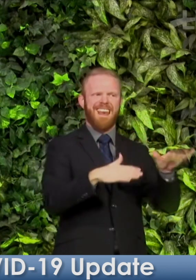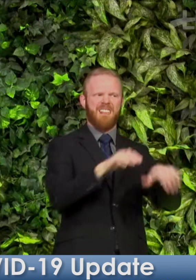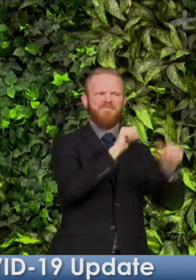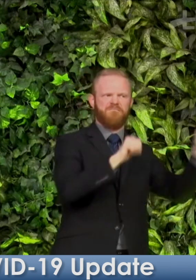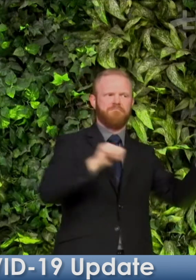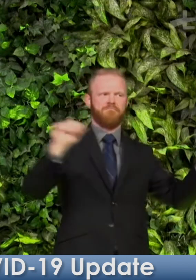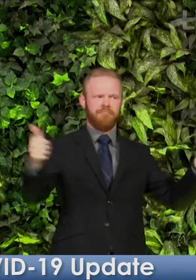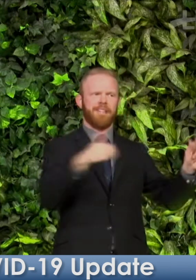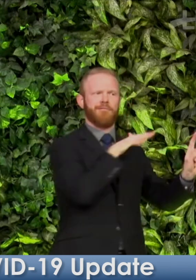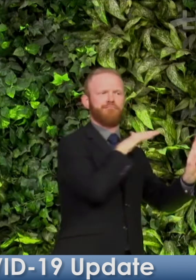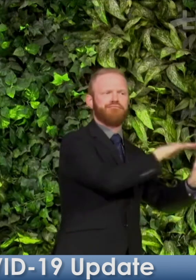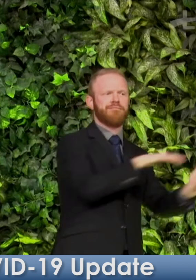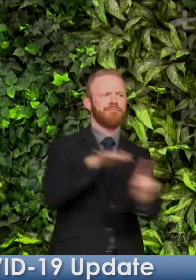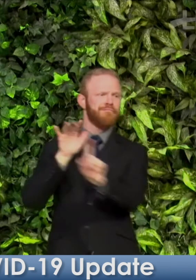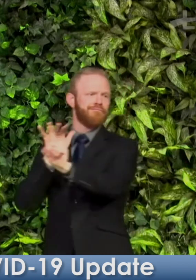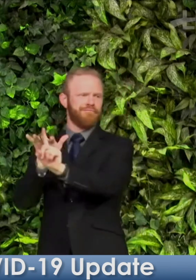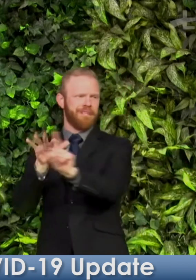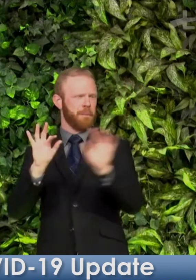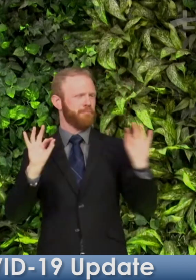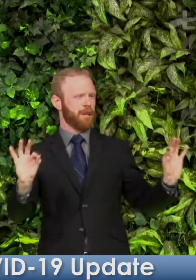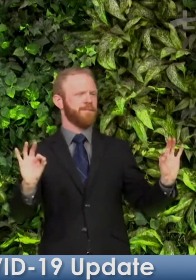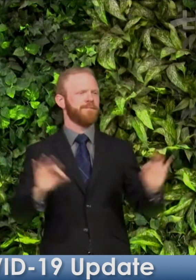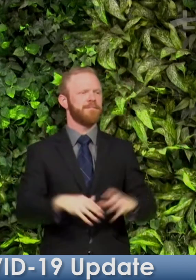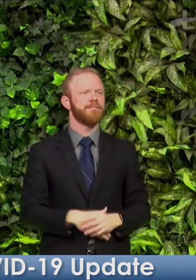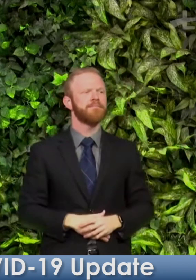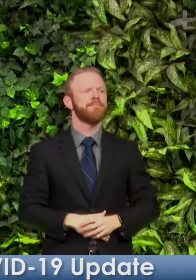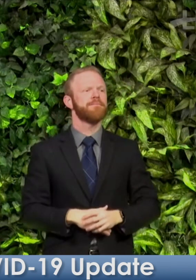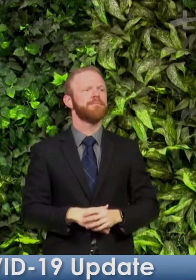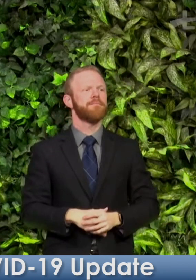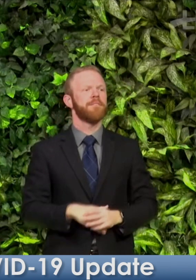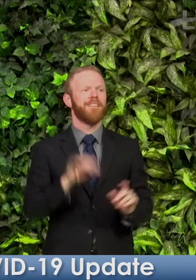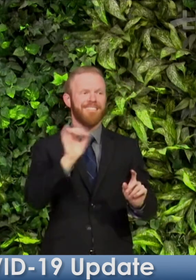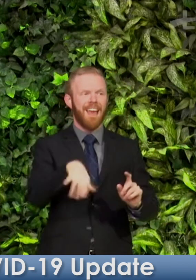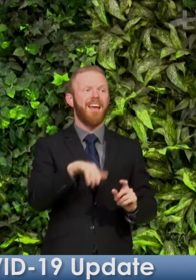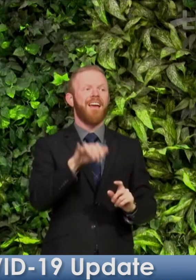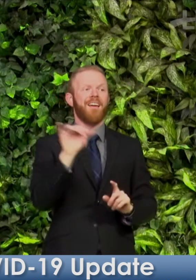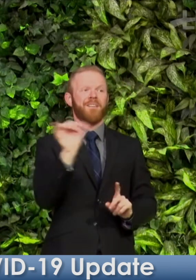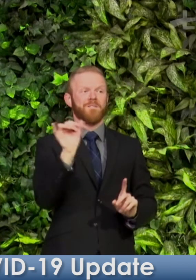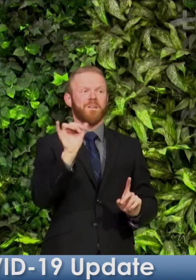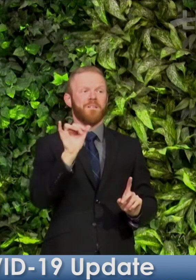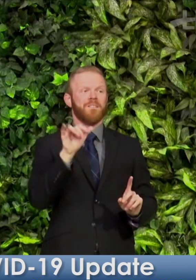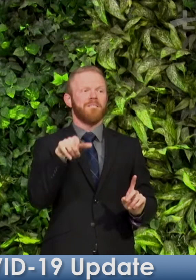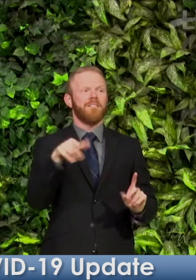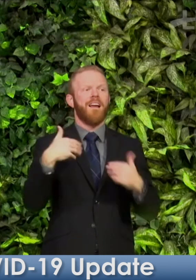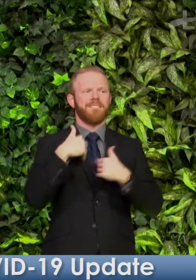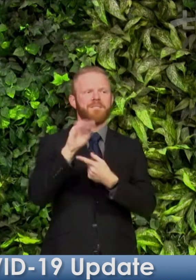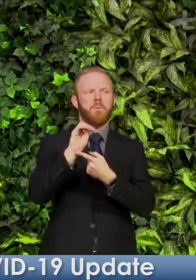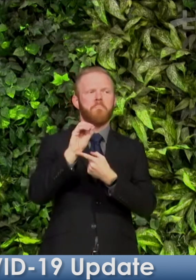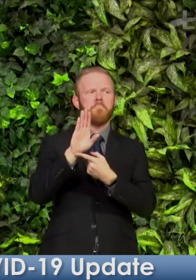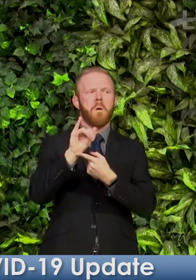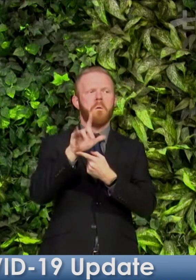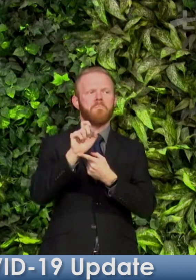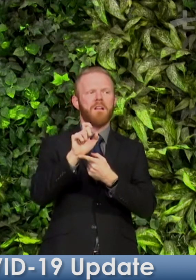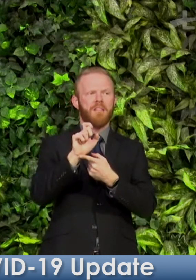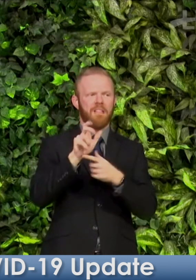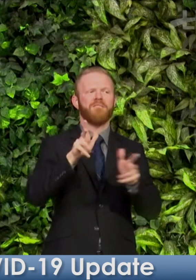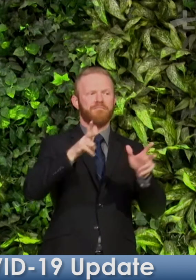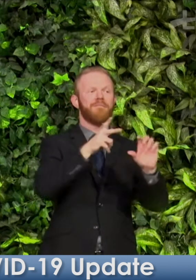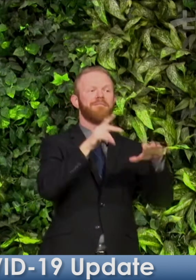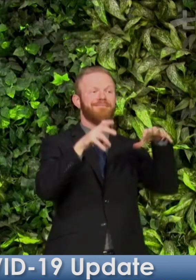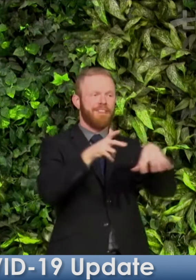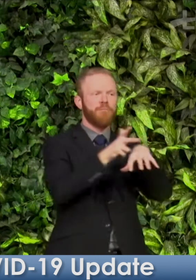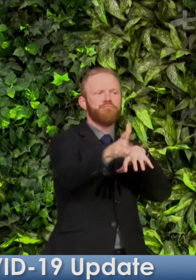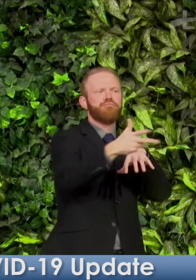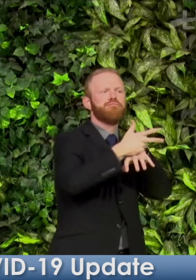sponsored sites. And second, they have a mobile component, and they're bringing these pop-up mobile units in and around those